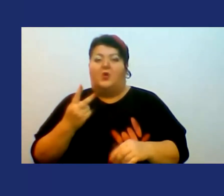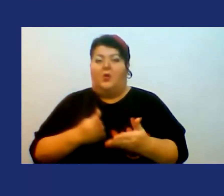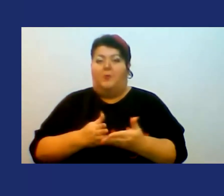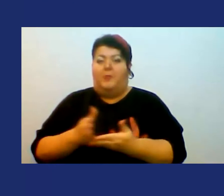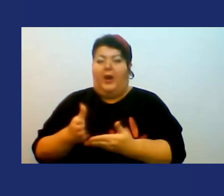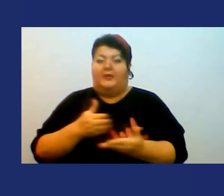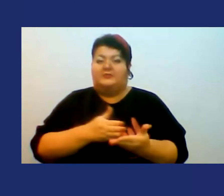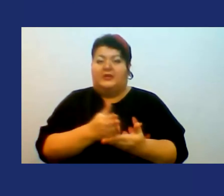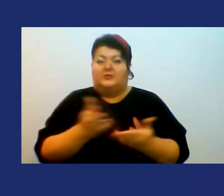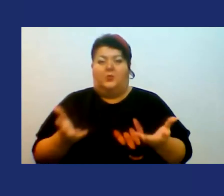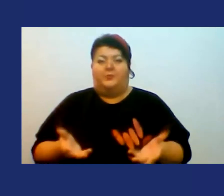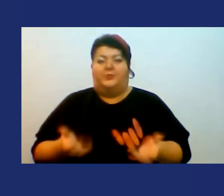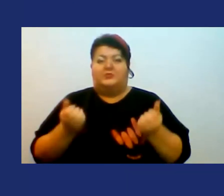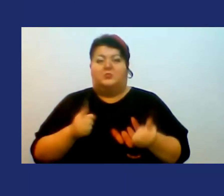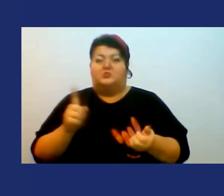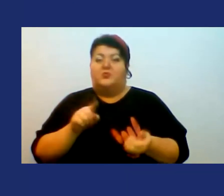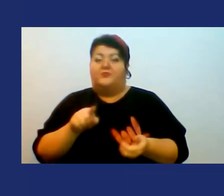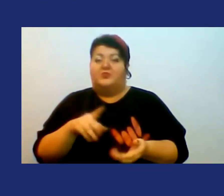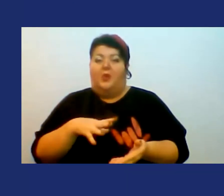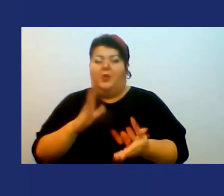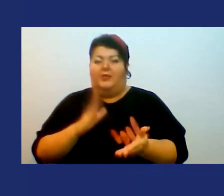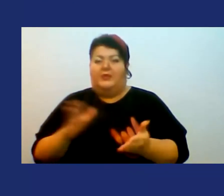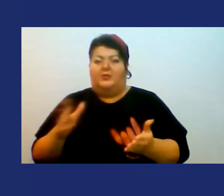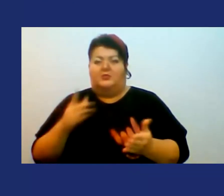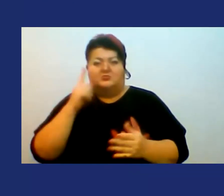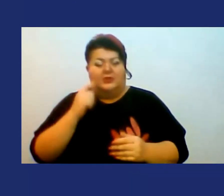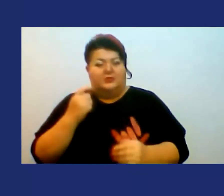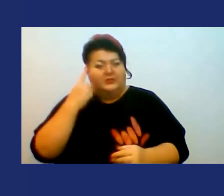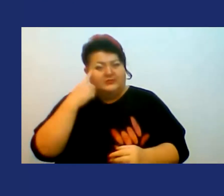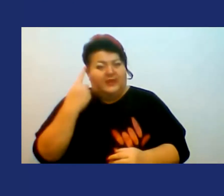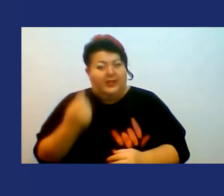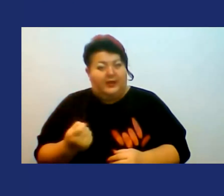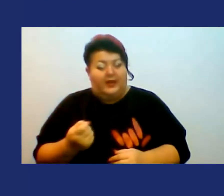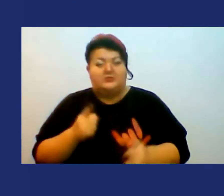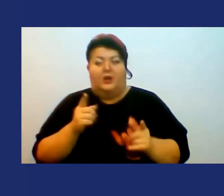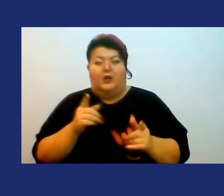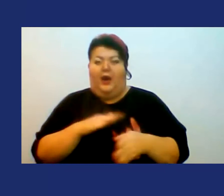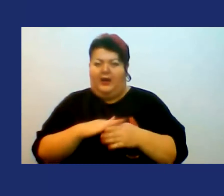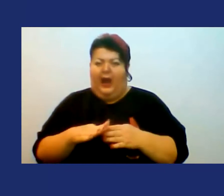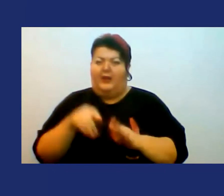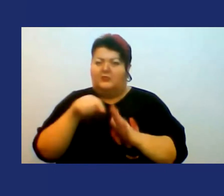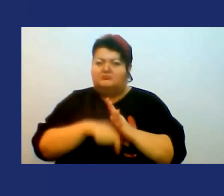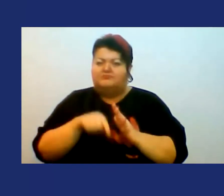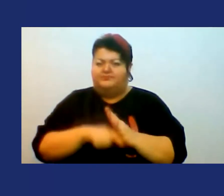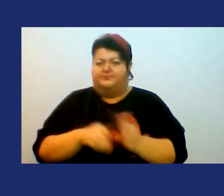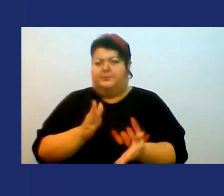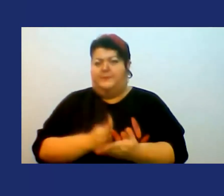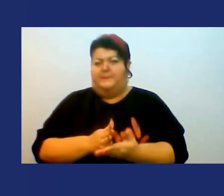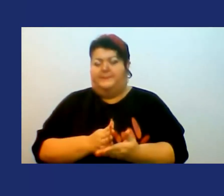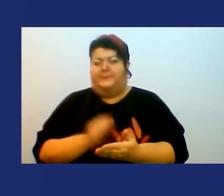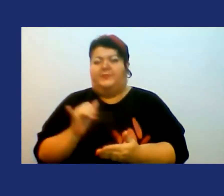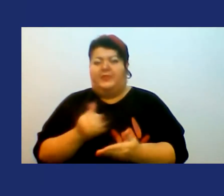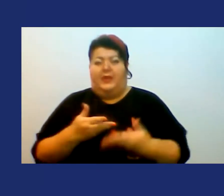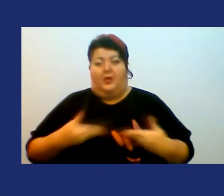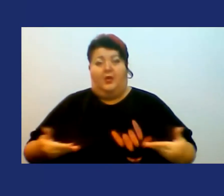for the entire world. Second point, I would like to mention bipartisan